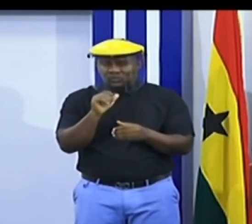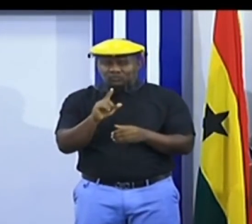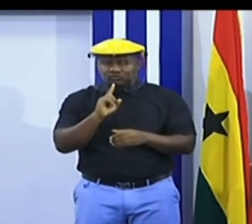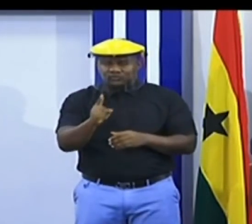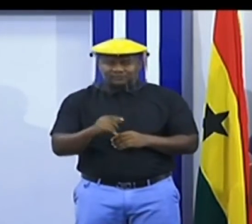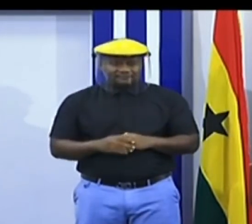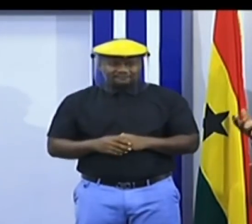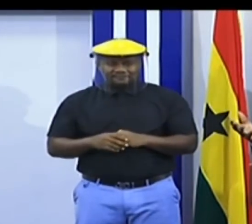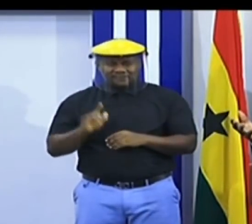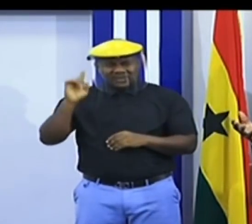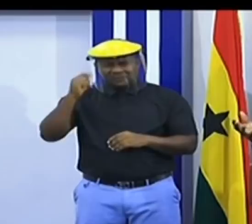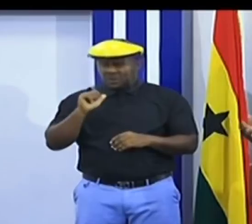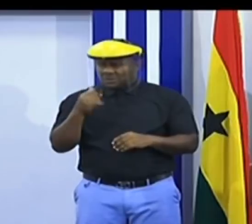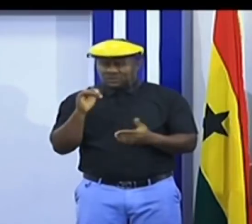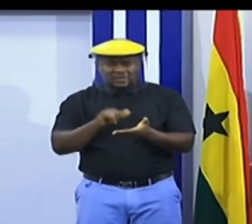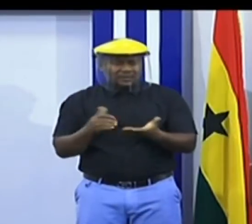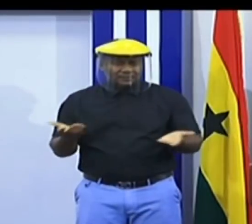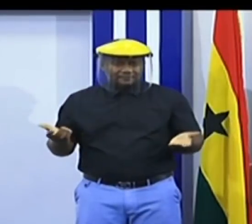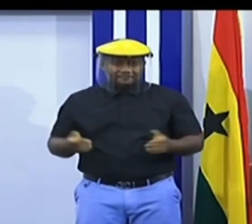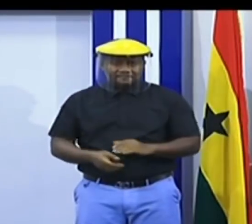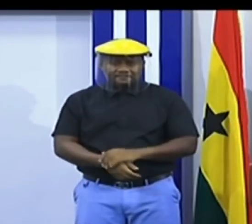saying that schools are to reopen soon.